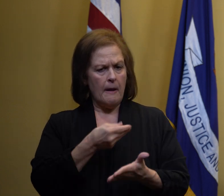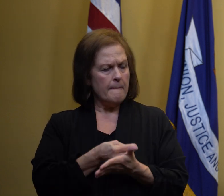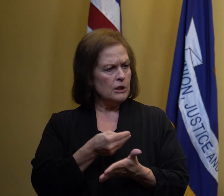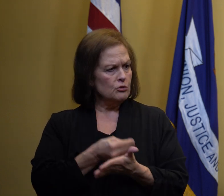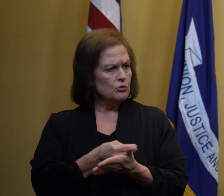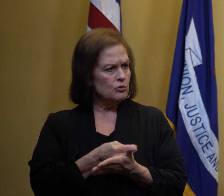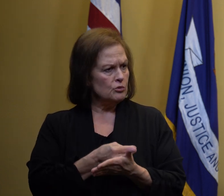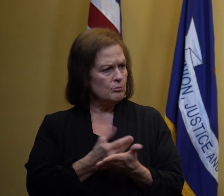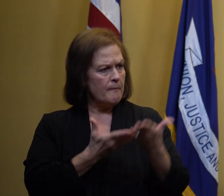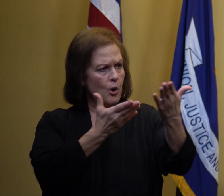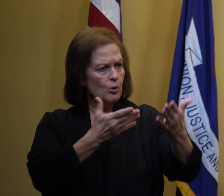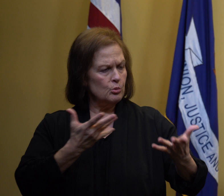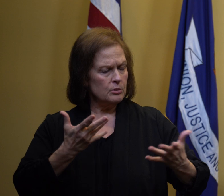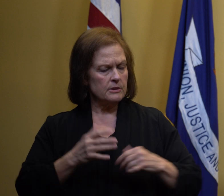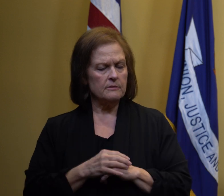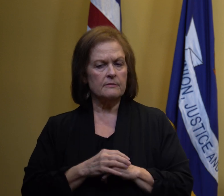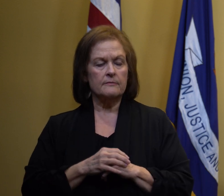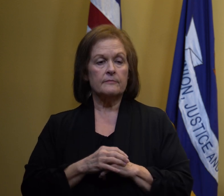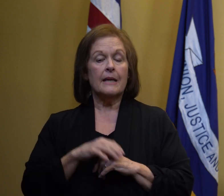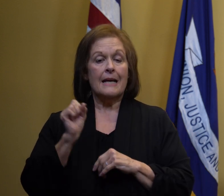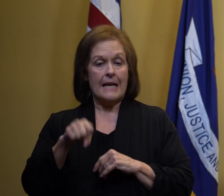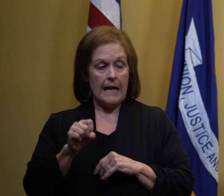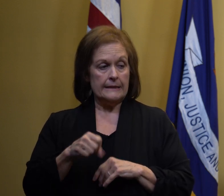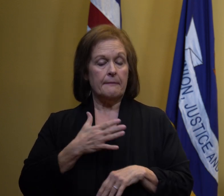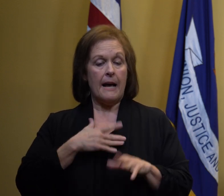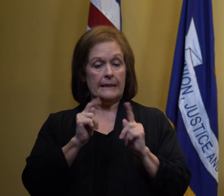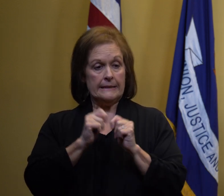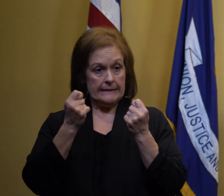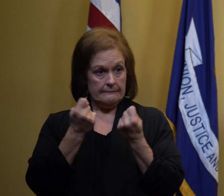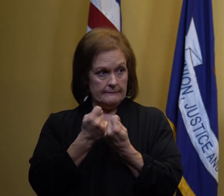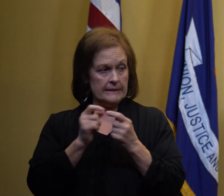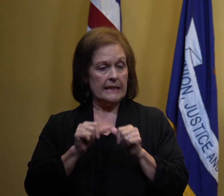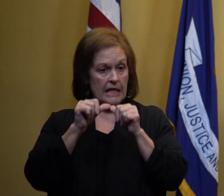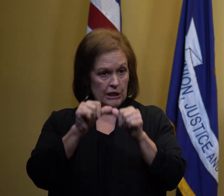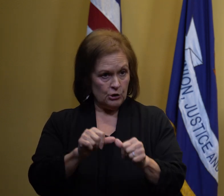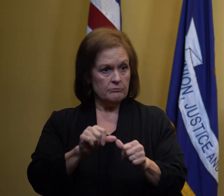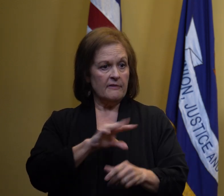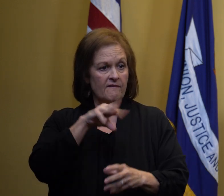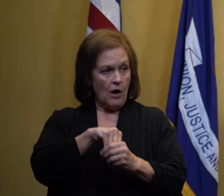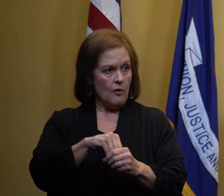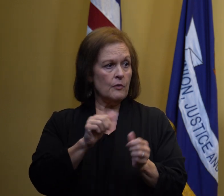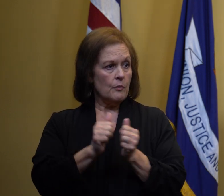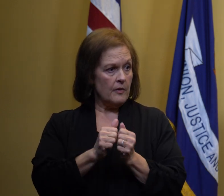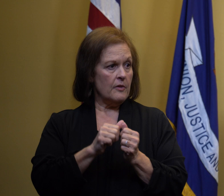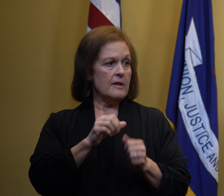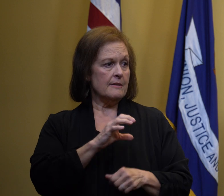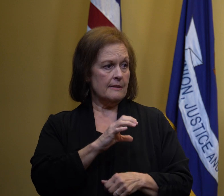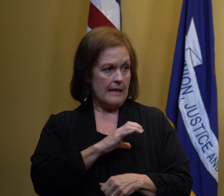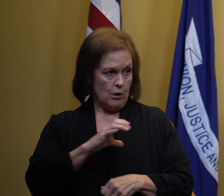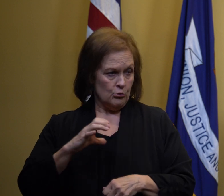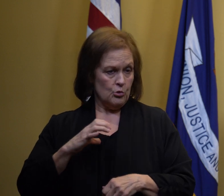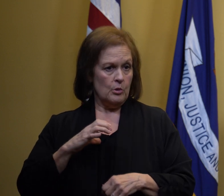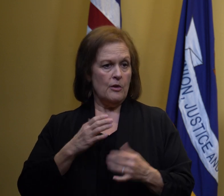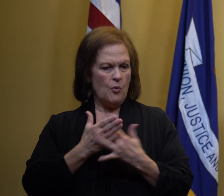characterize those discussions? So what I will say is that yes, my team continues to engage the New Orleans City Council, of course,